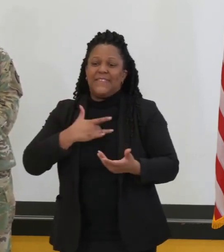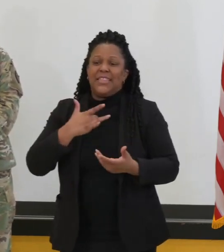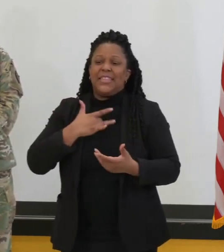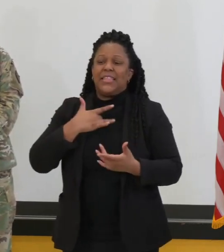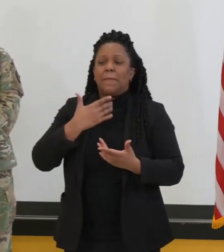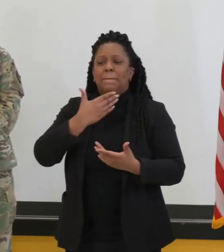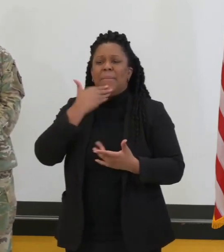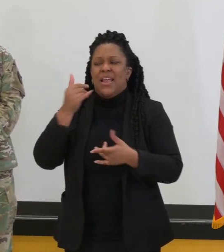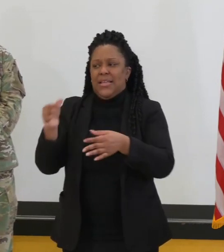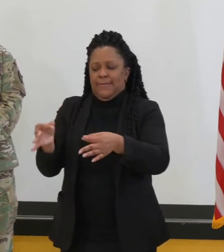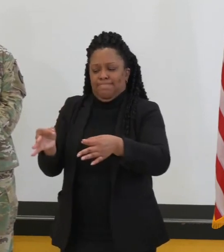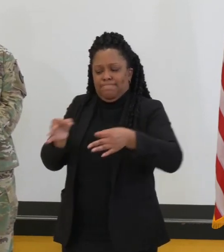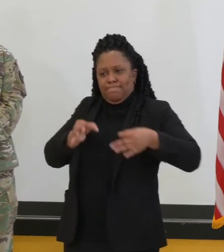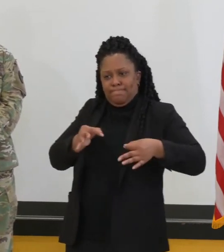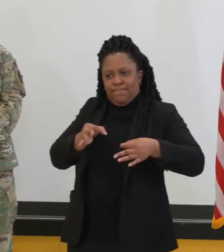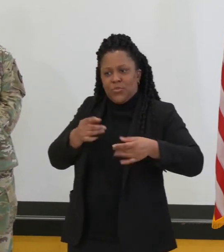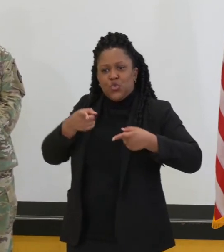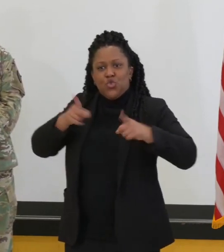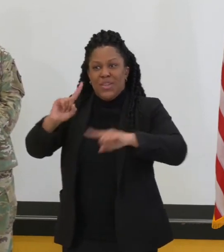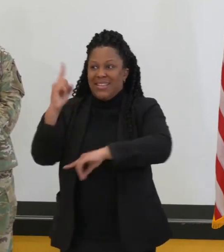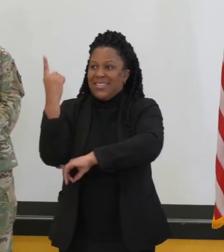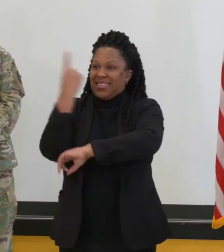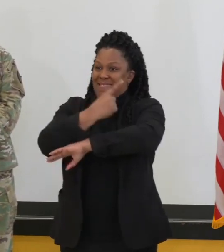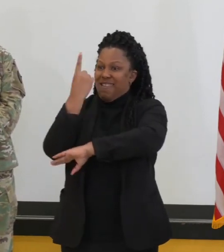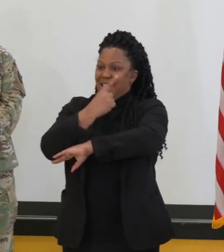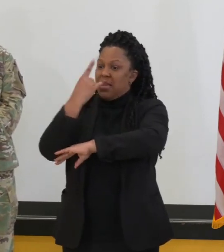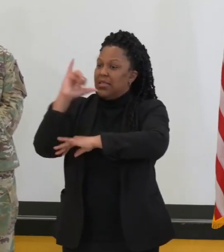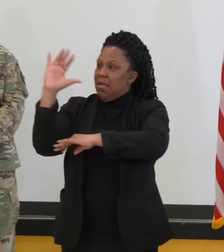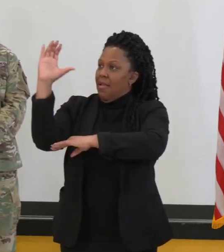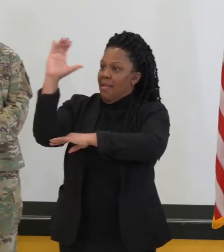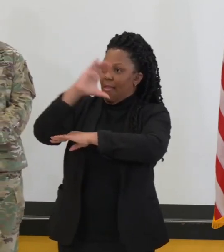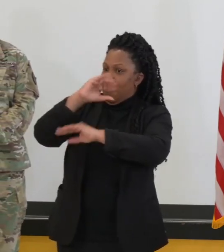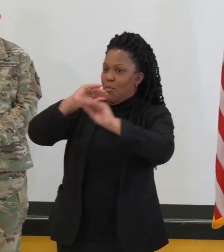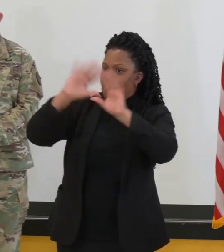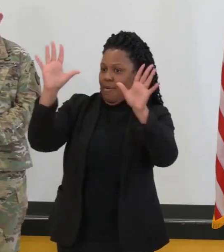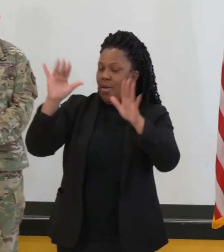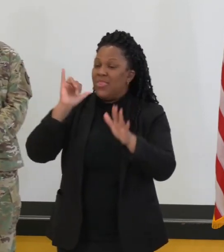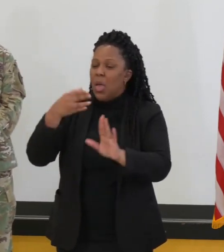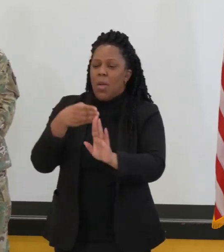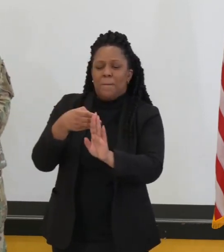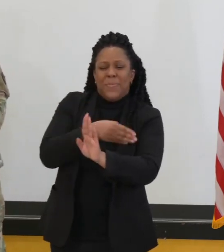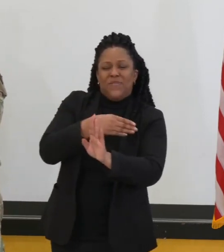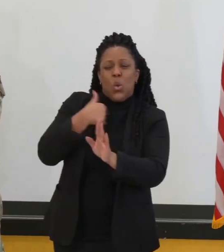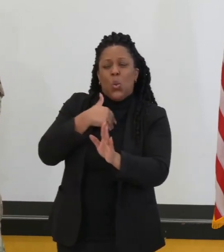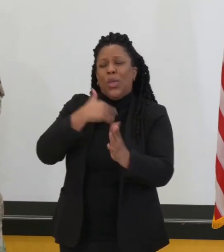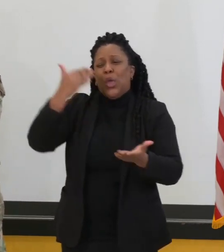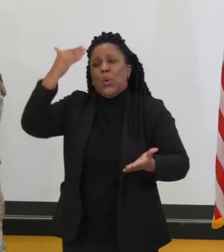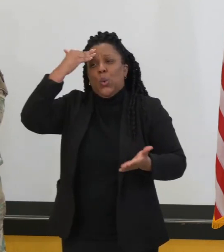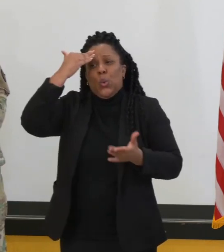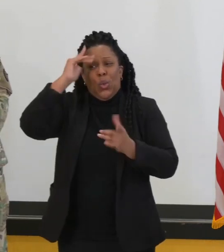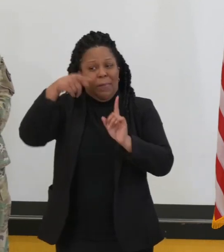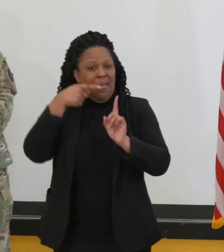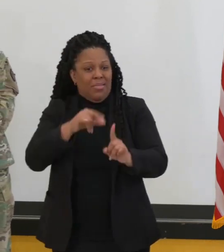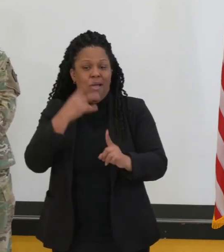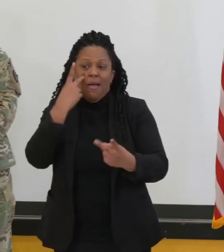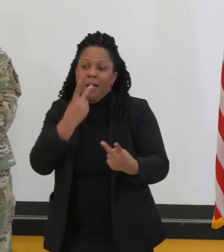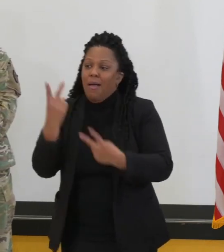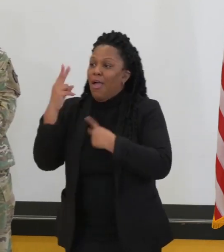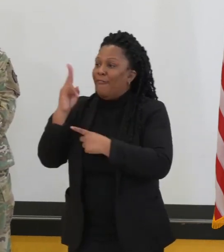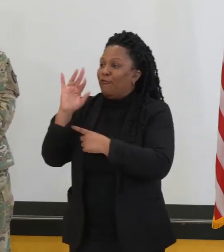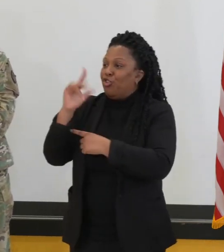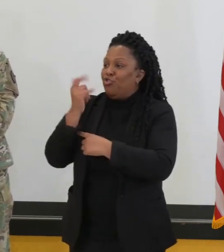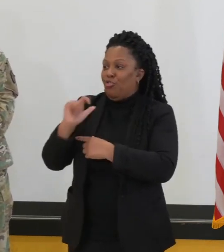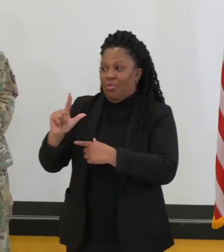daylight rather than to do it after dark. And that was done before we knew about the vigil, from my perspective. Commissioner, was last night's